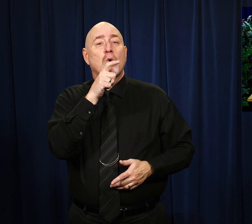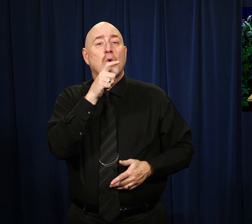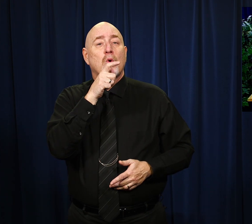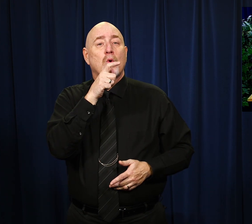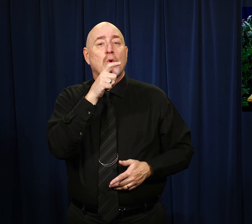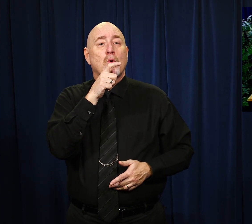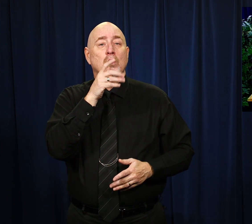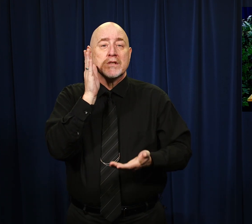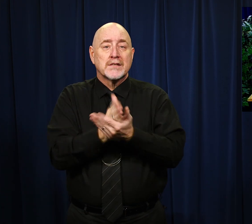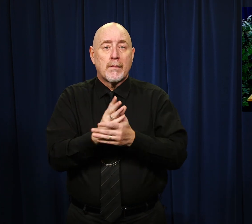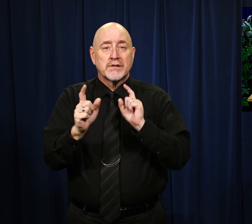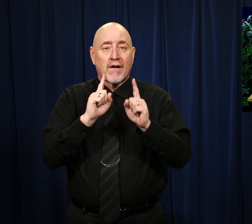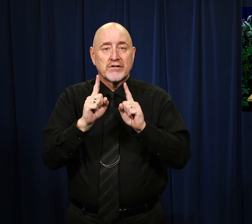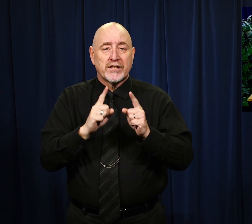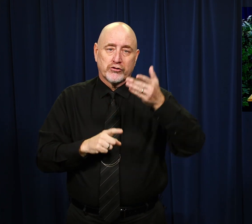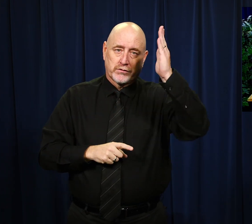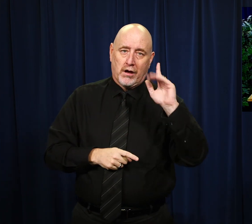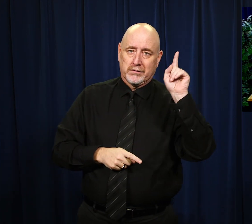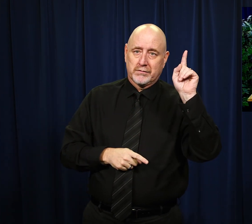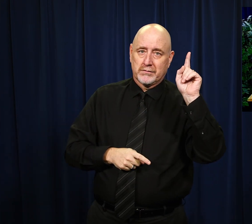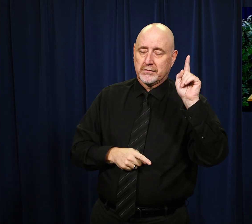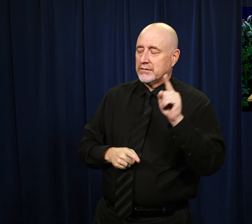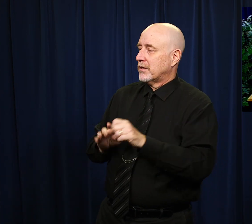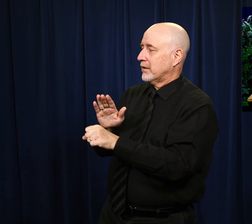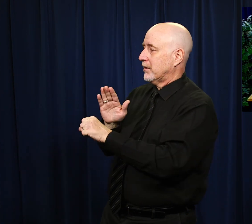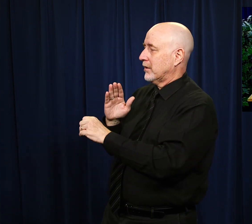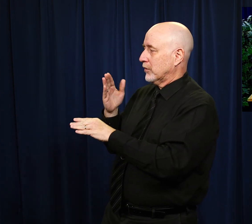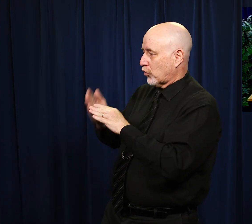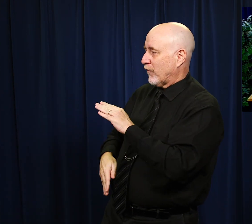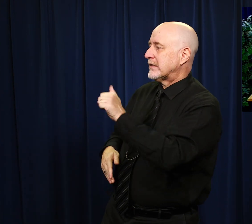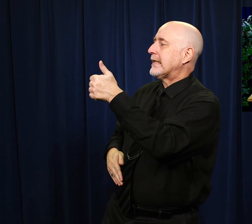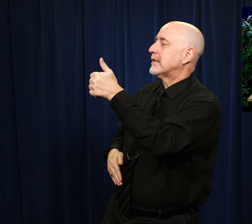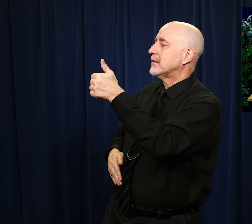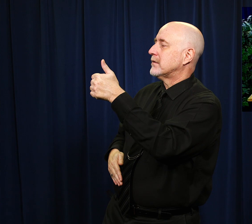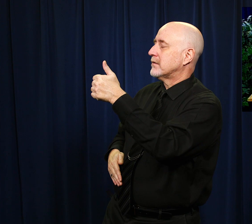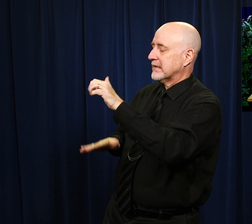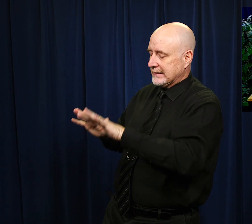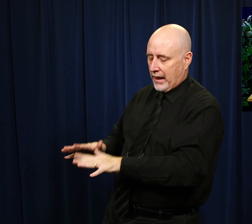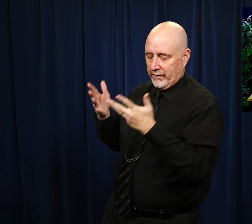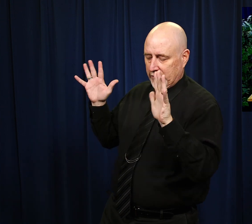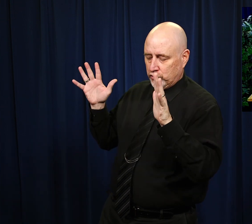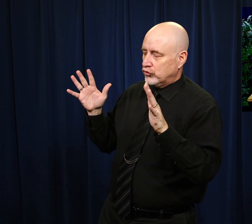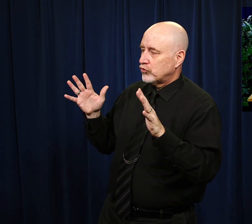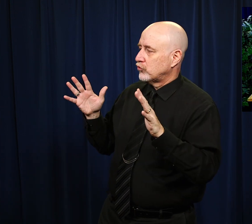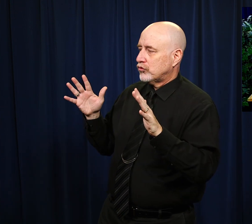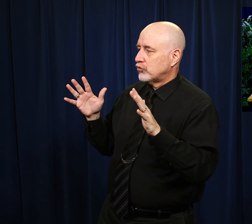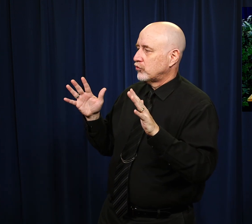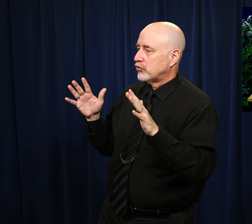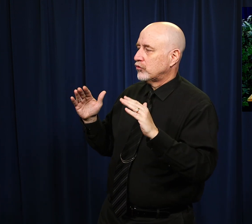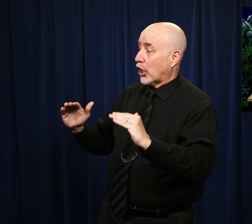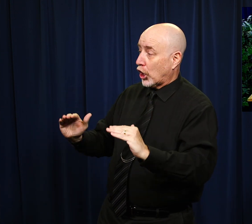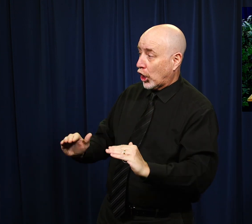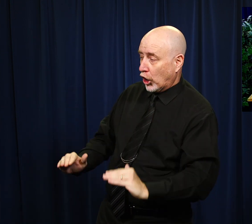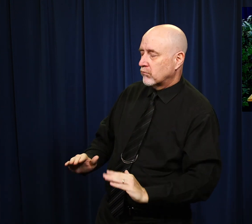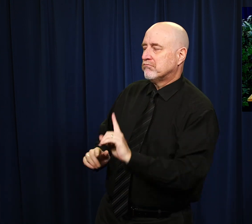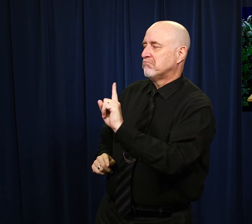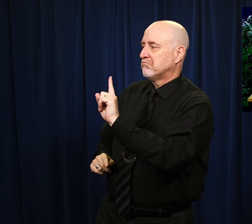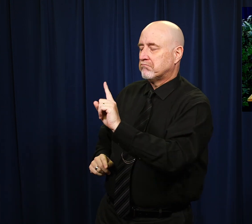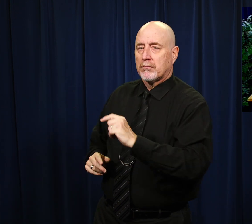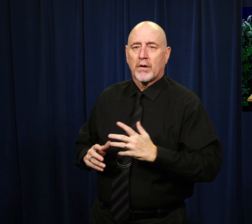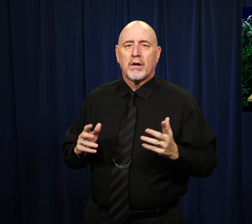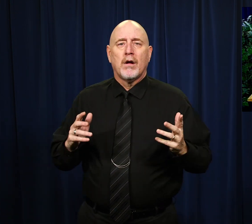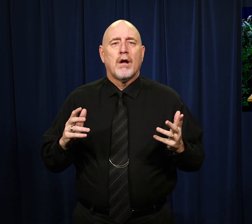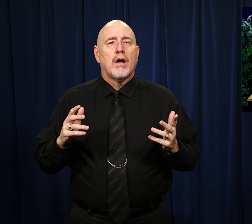terminates the conversation? Jehovah does. It's over. For 10, it's settled. I will not go any lower.